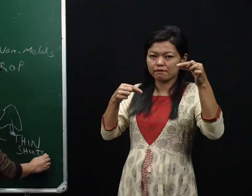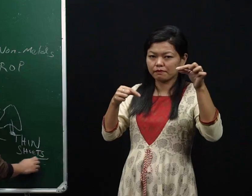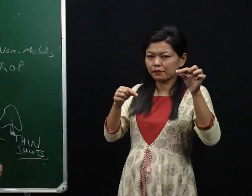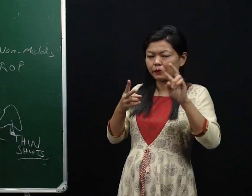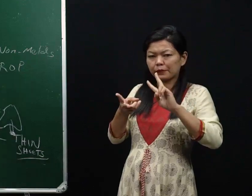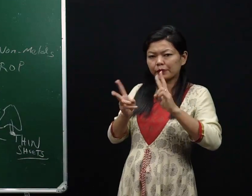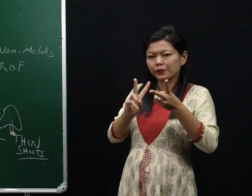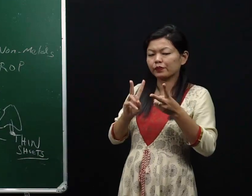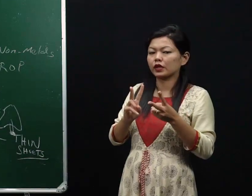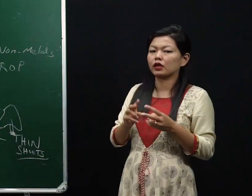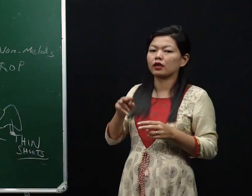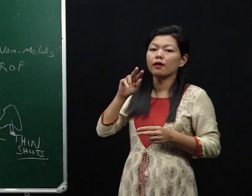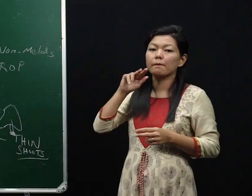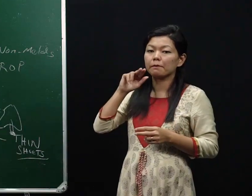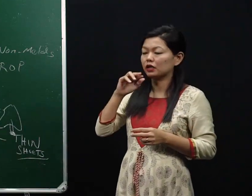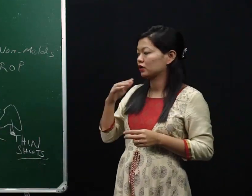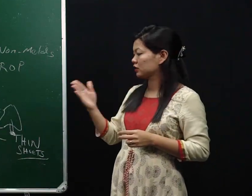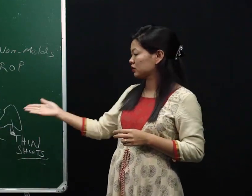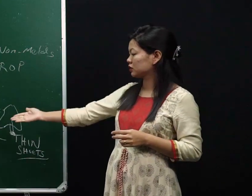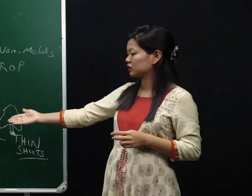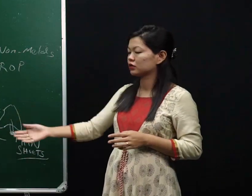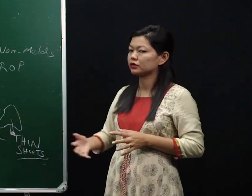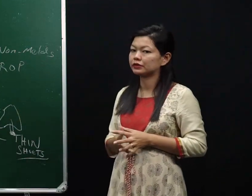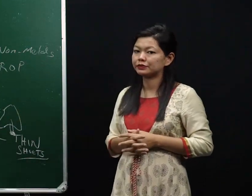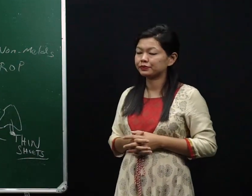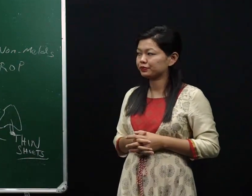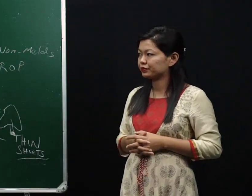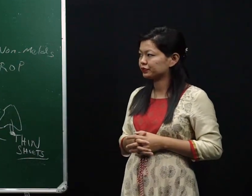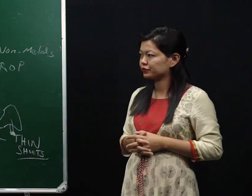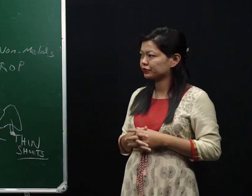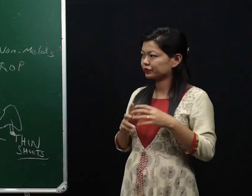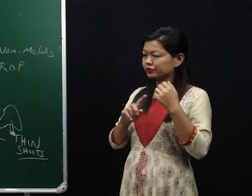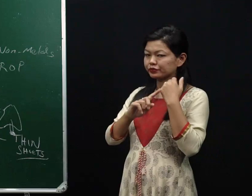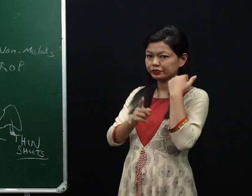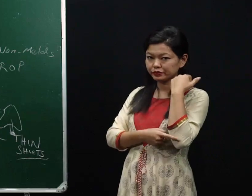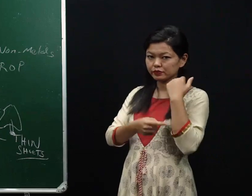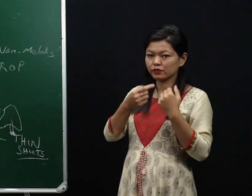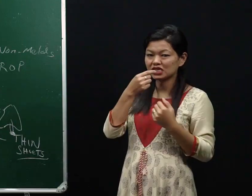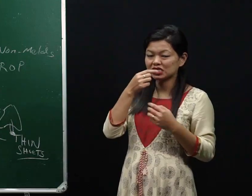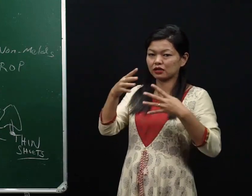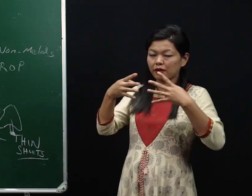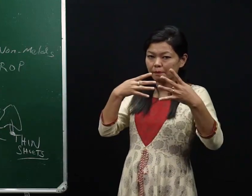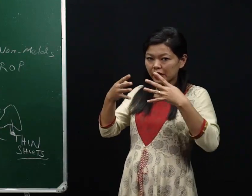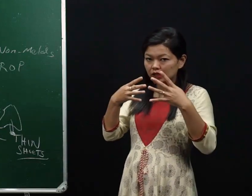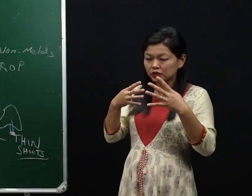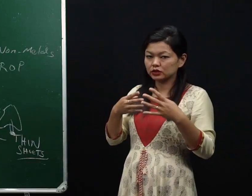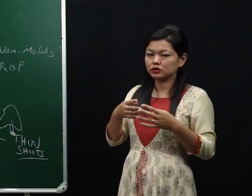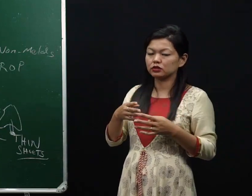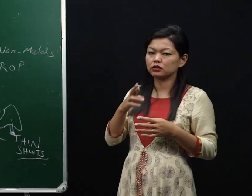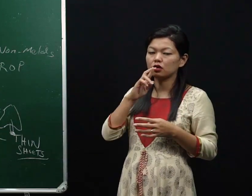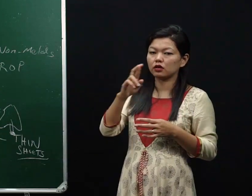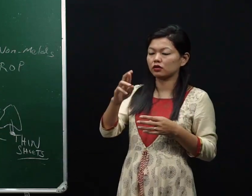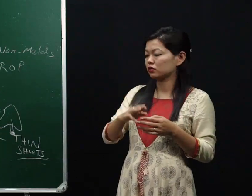It is known as malleability. So now from here we'll conclude that metals are malleable. Clear?